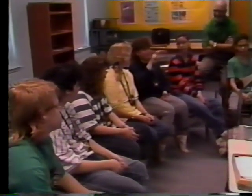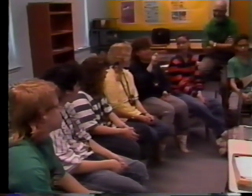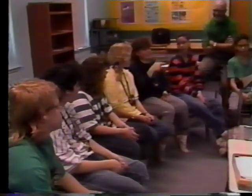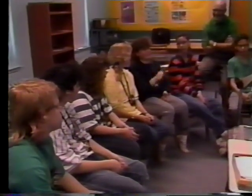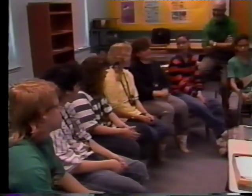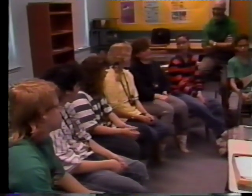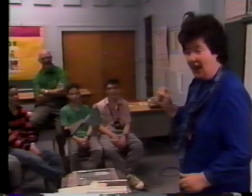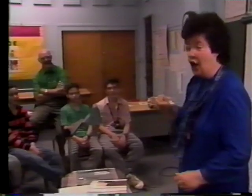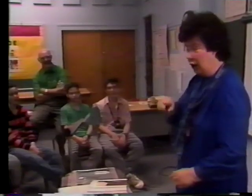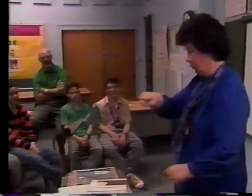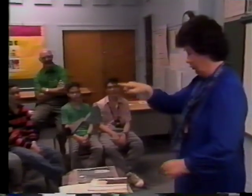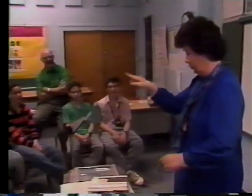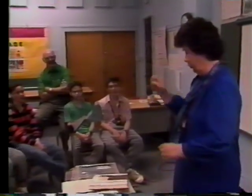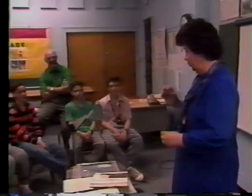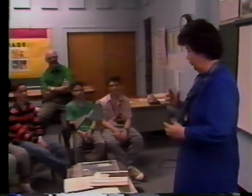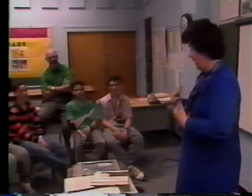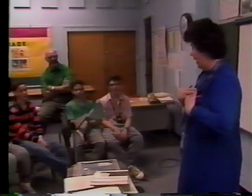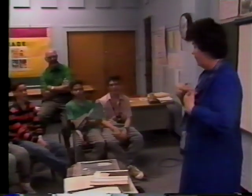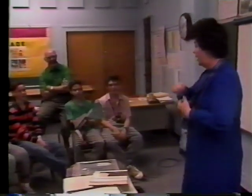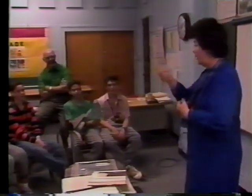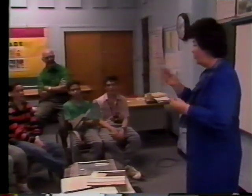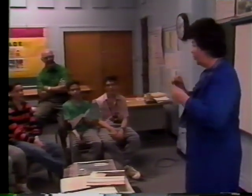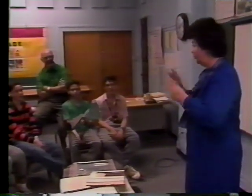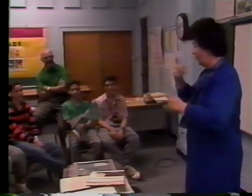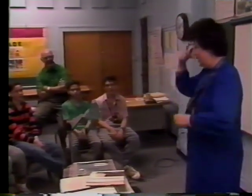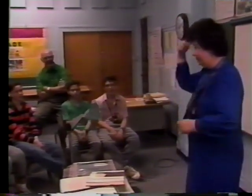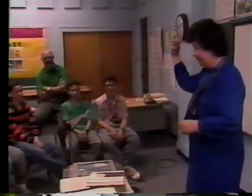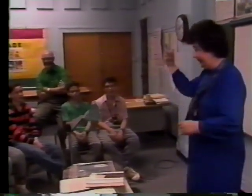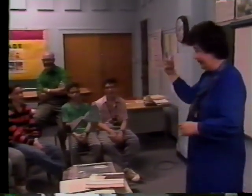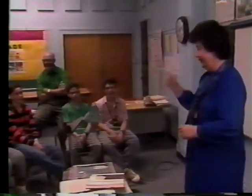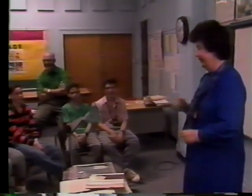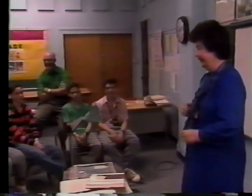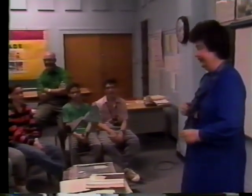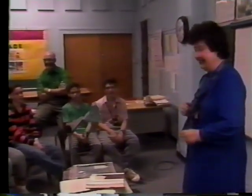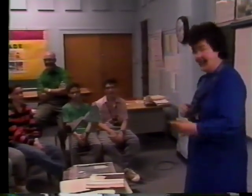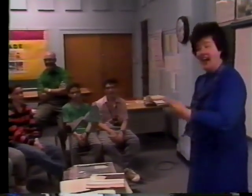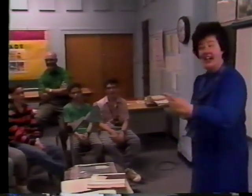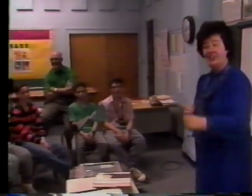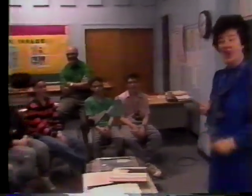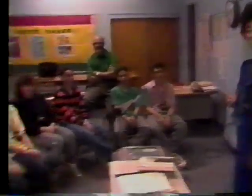Nevada. Do you have any more dreams? Jamie?